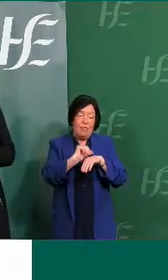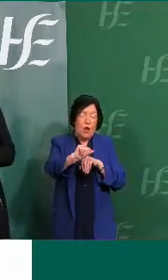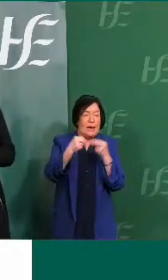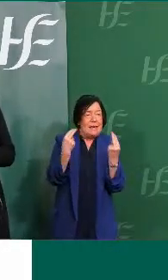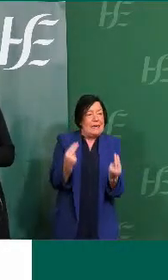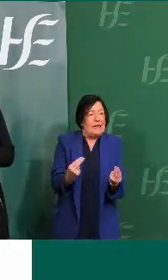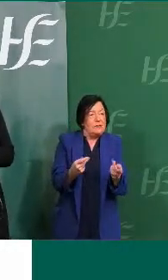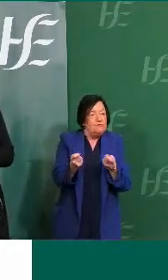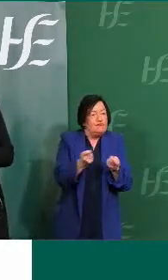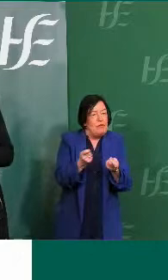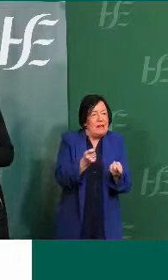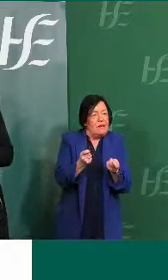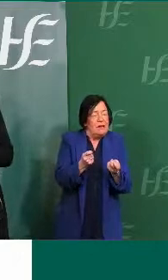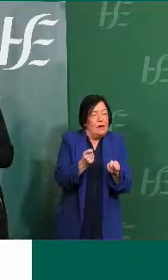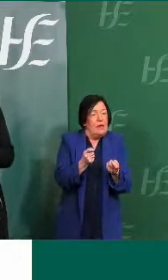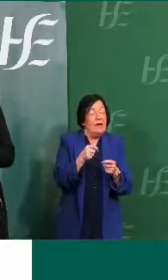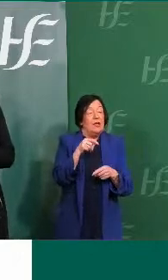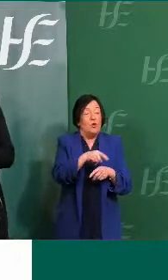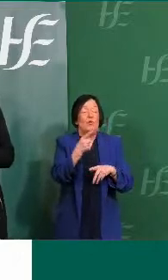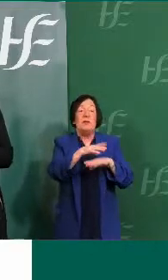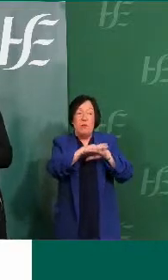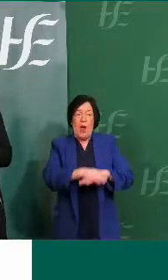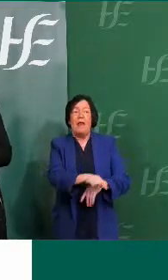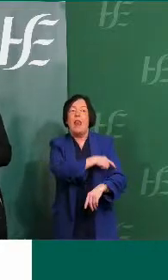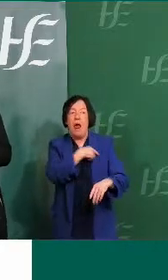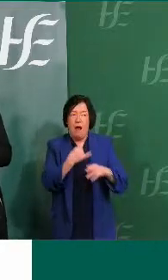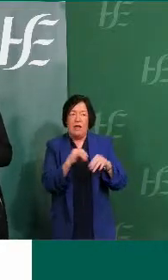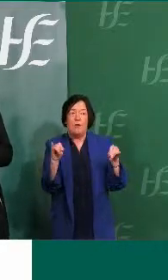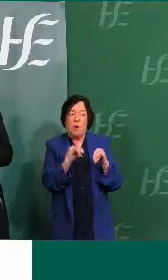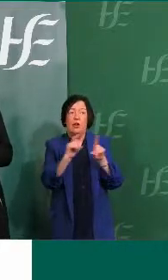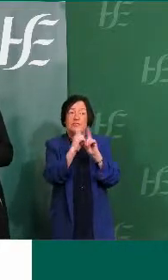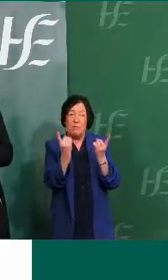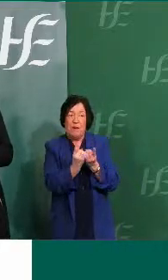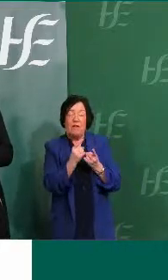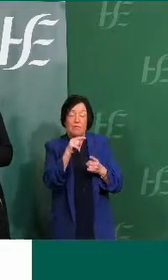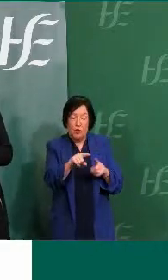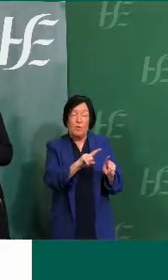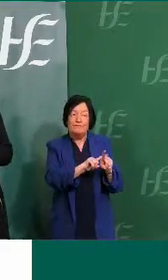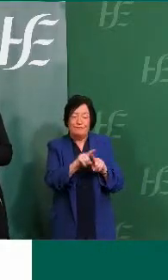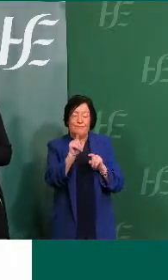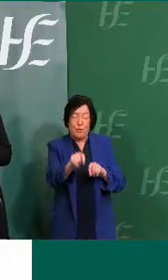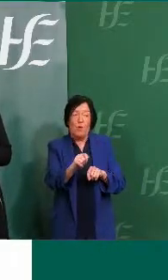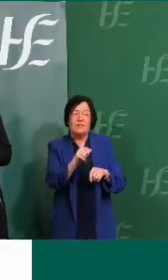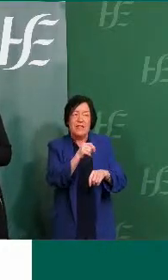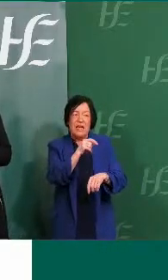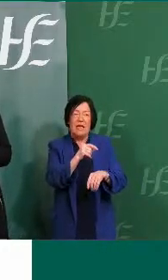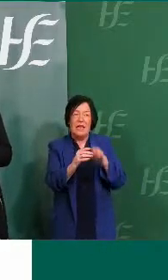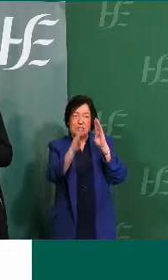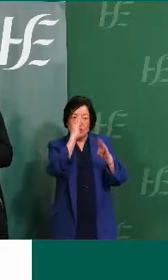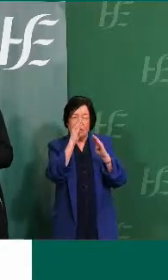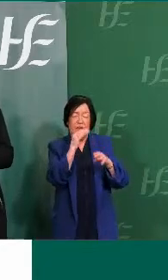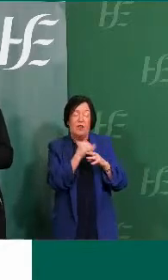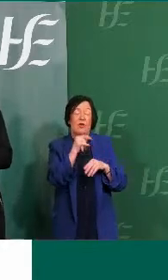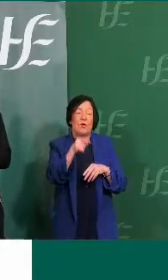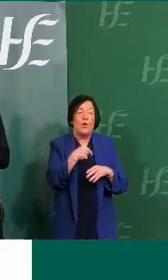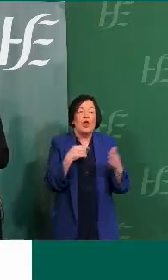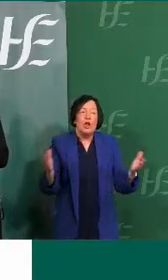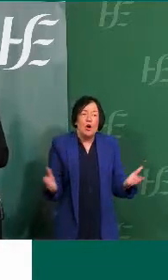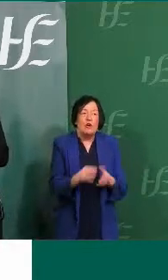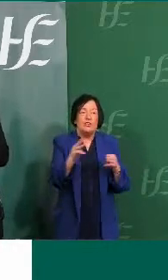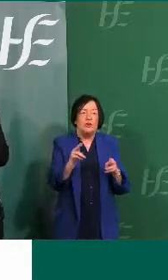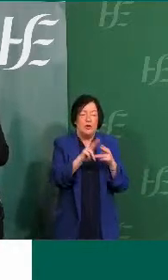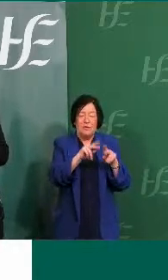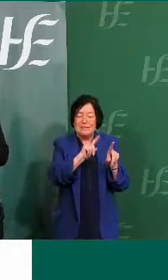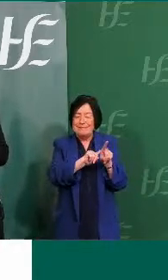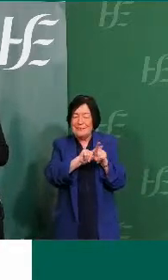need. In all likelihood, you will be waiting longer in an emergency department for those types of injuries than you would be in an injury unit. So we're encouraging people to use